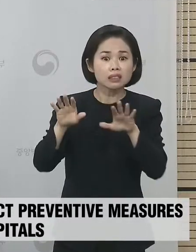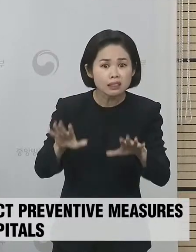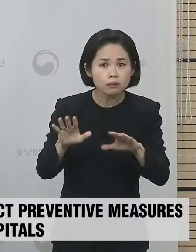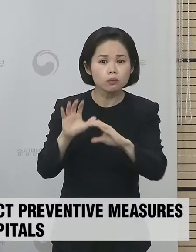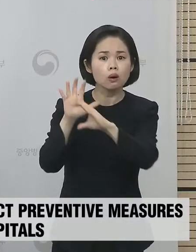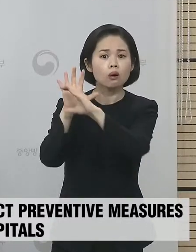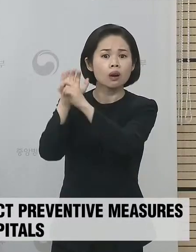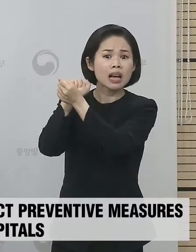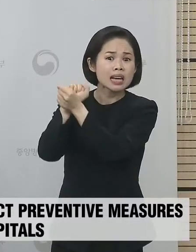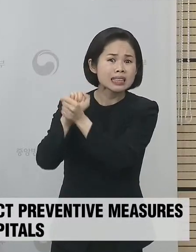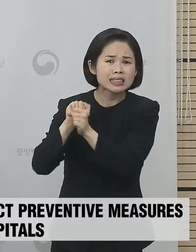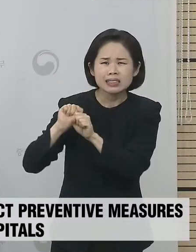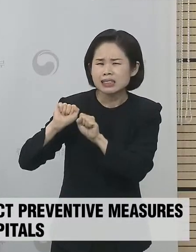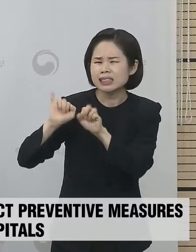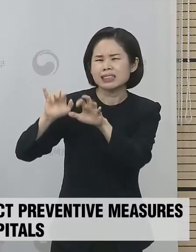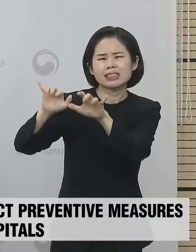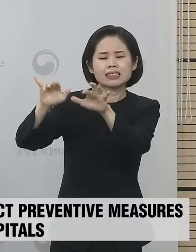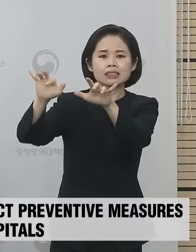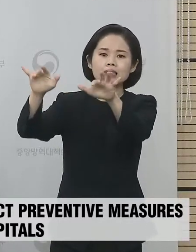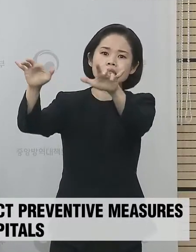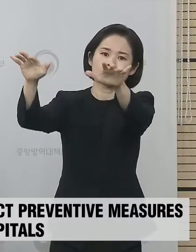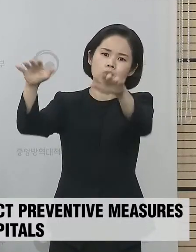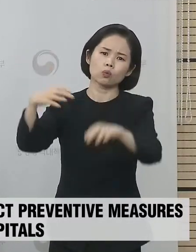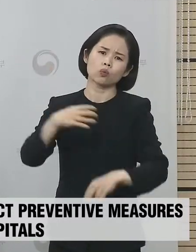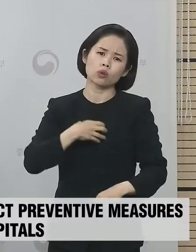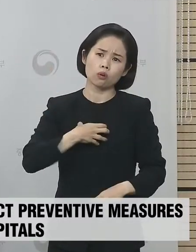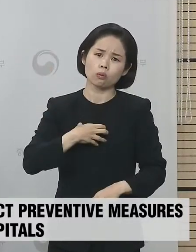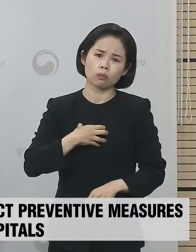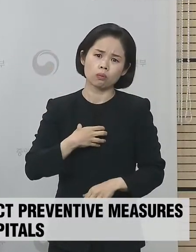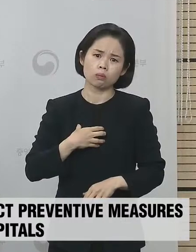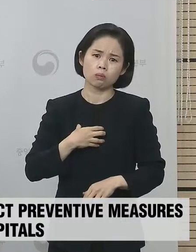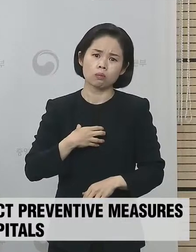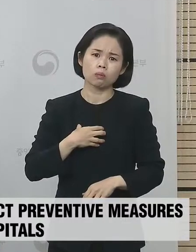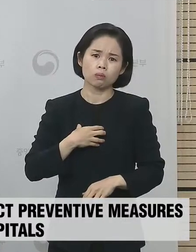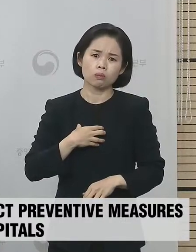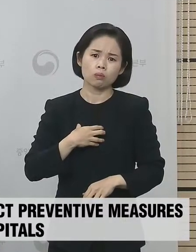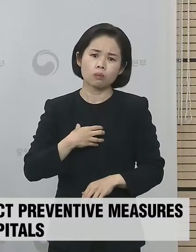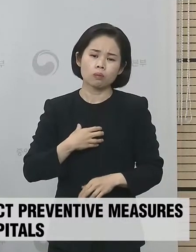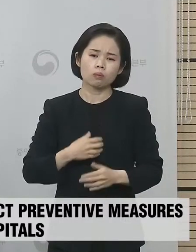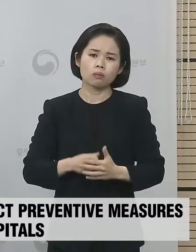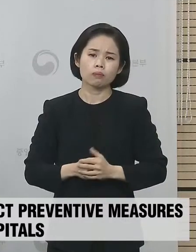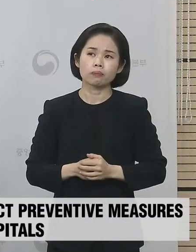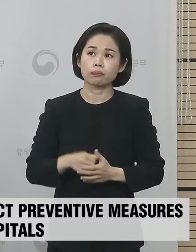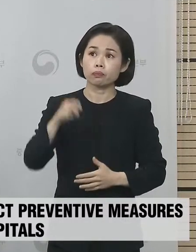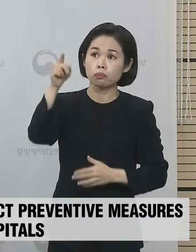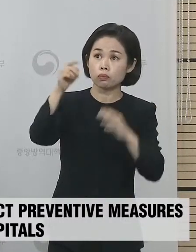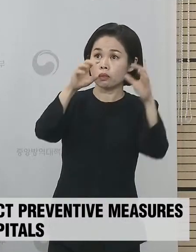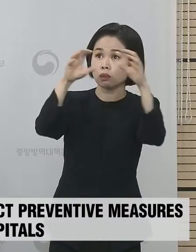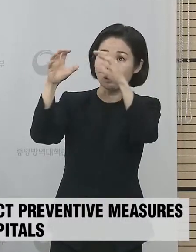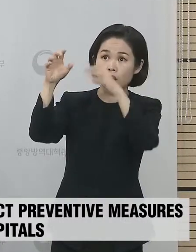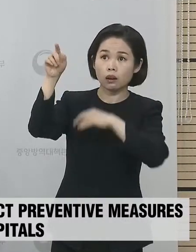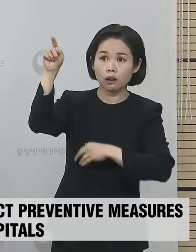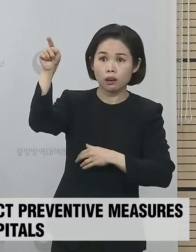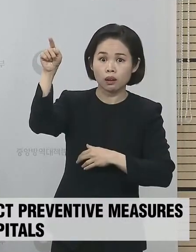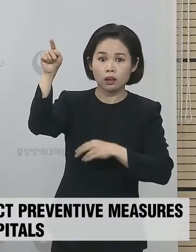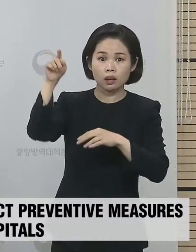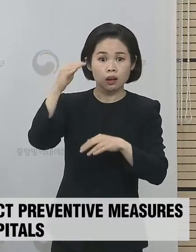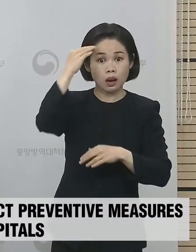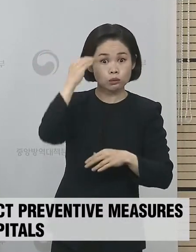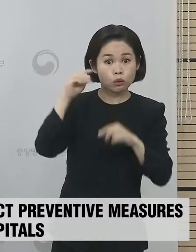of the countries which have been considered as role models when it comes to public health policies. However, they are witnessing